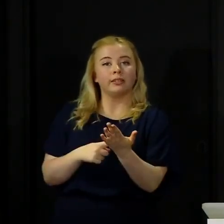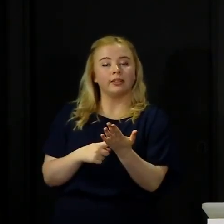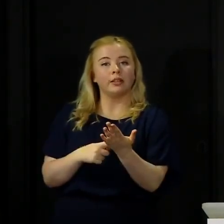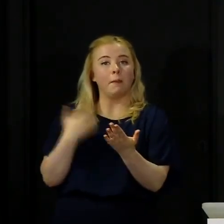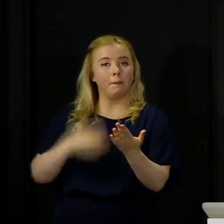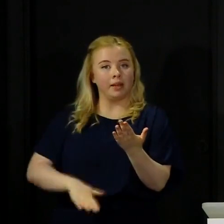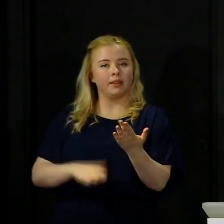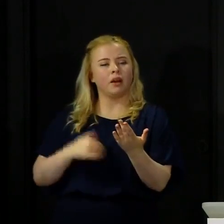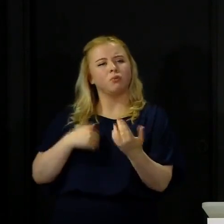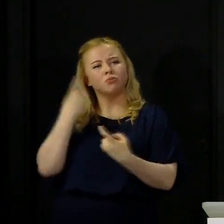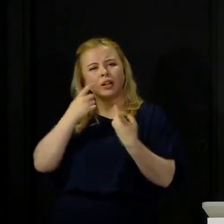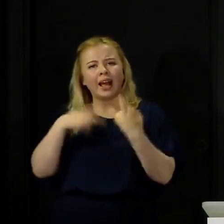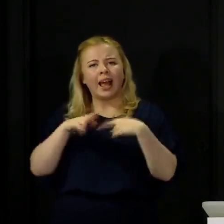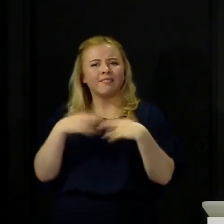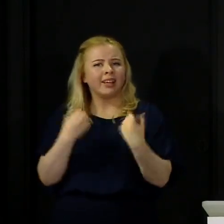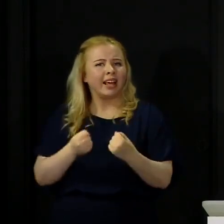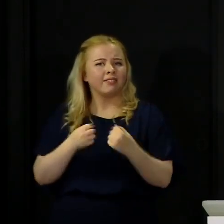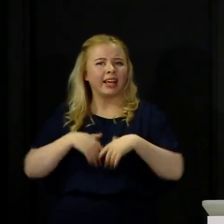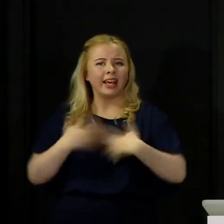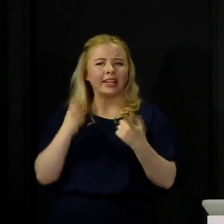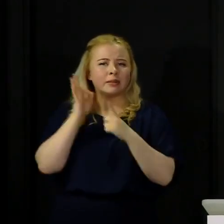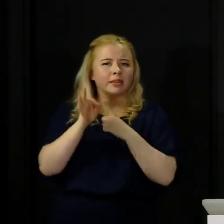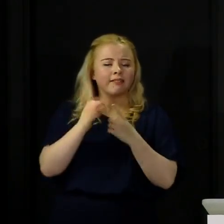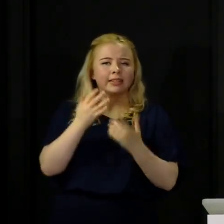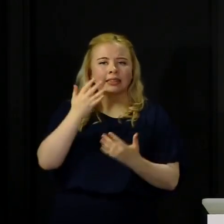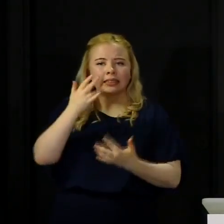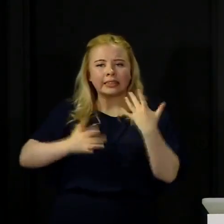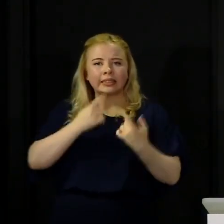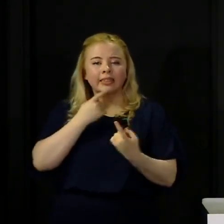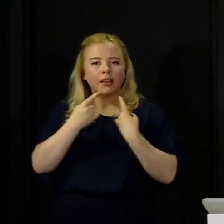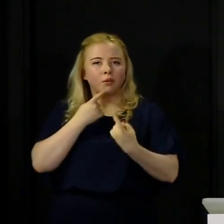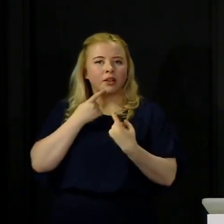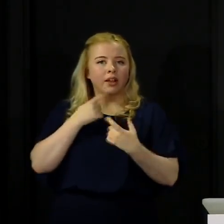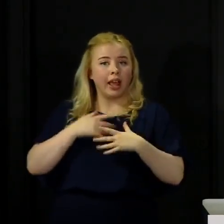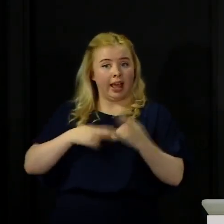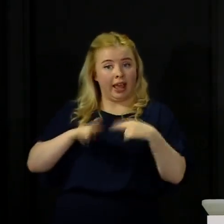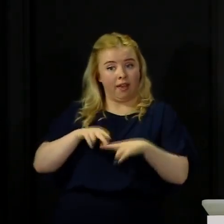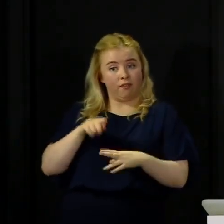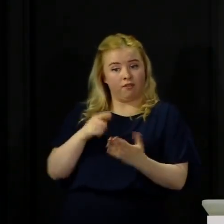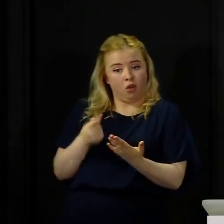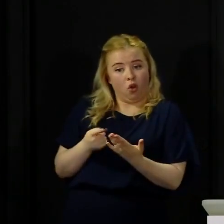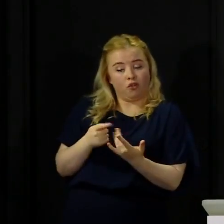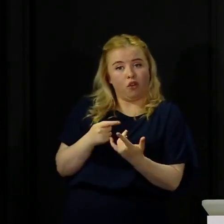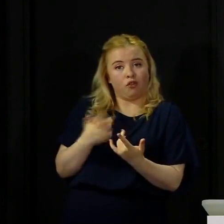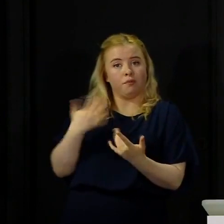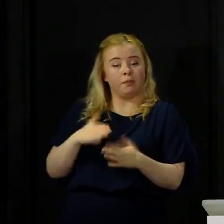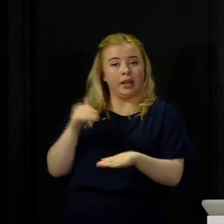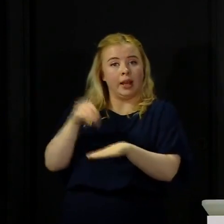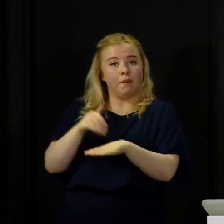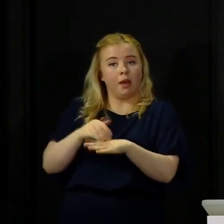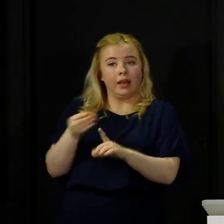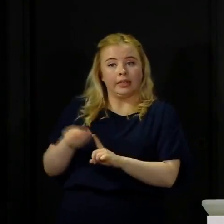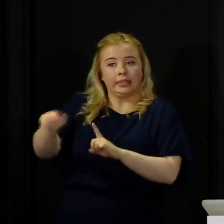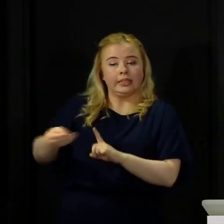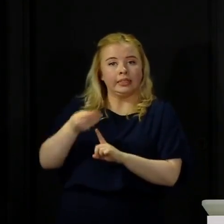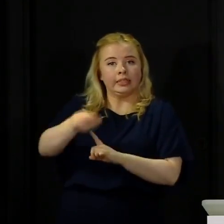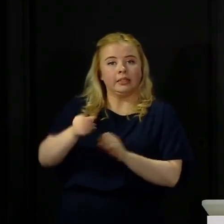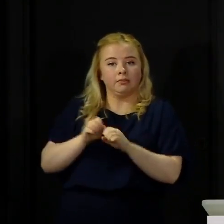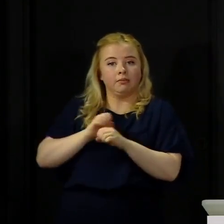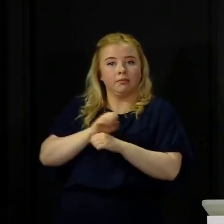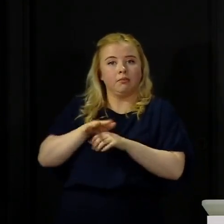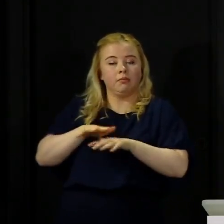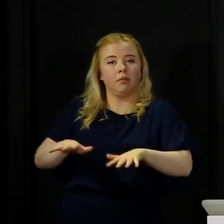any specific data, perhaps even just from the last few days, over whether it's had an impact on the transmission of the virus. Because your comments today